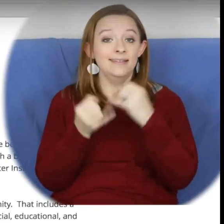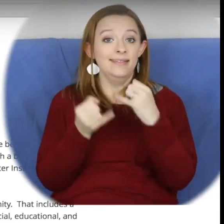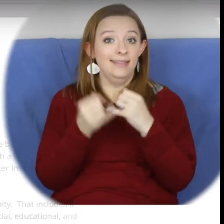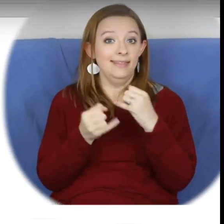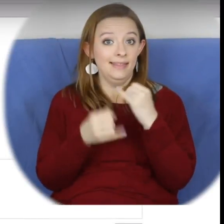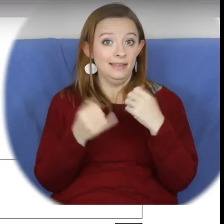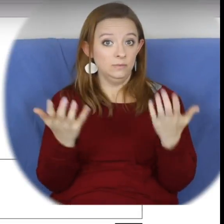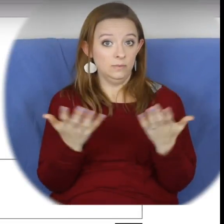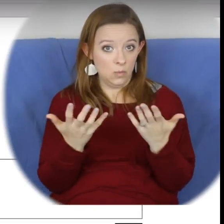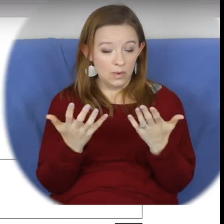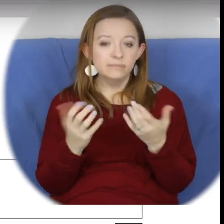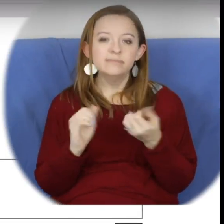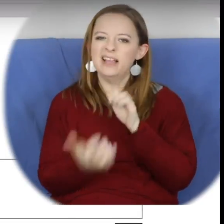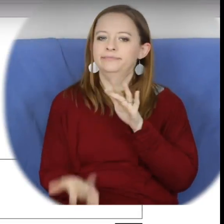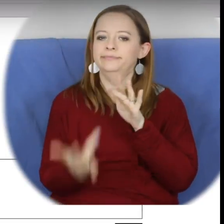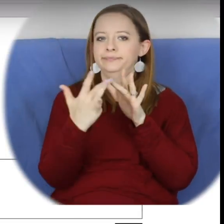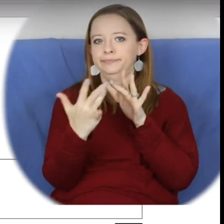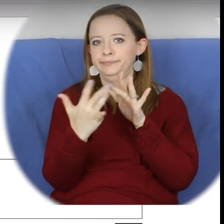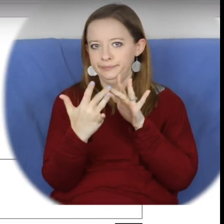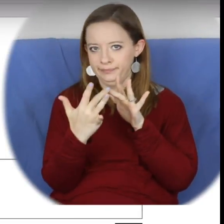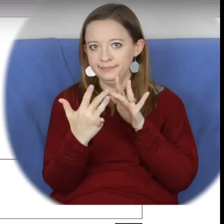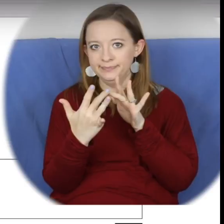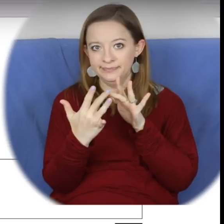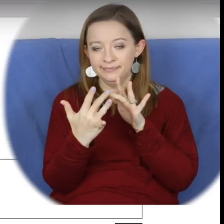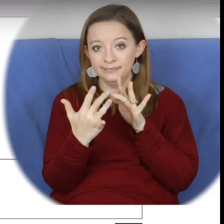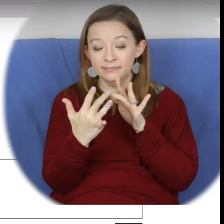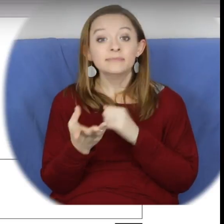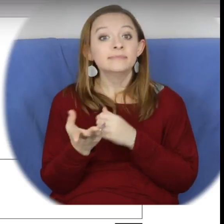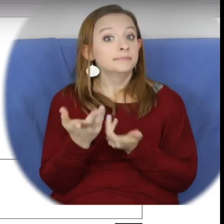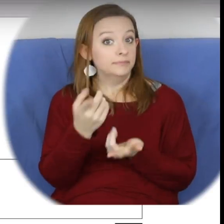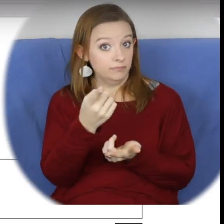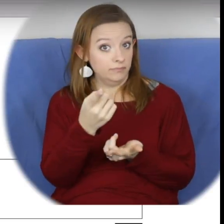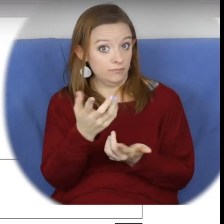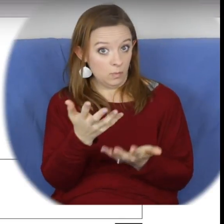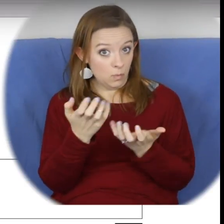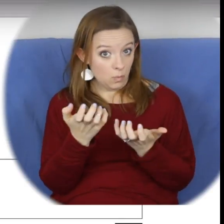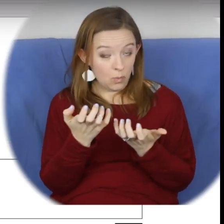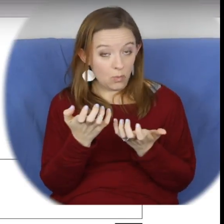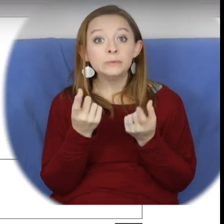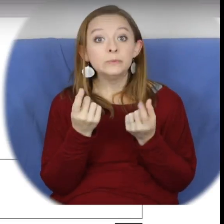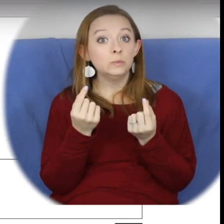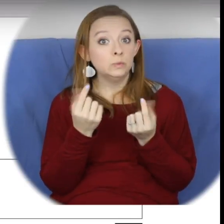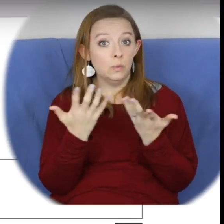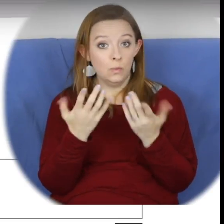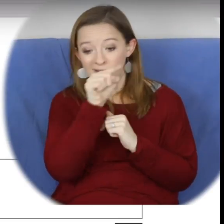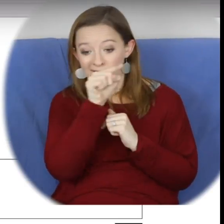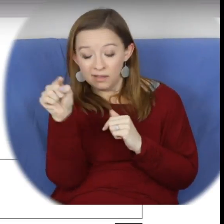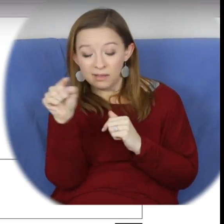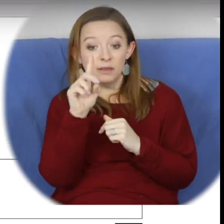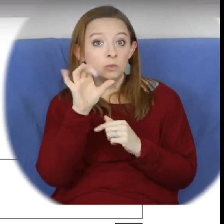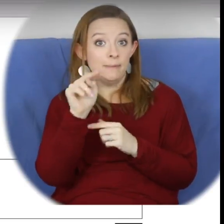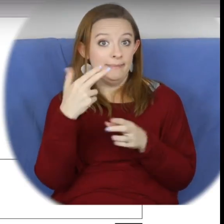And the last tab is my contact information. So if you want